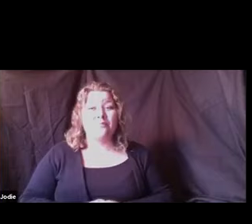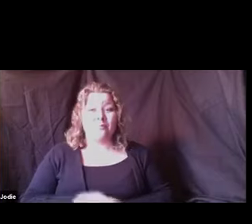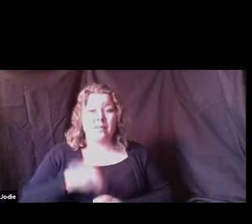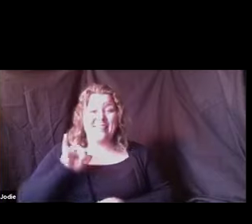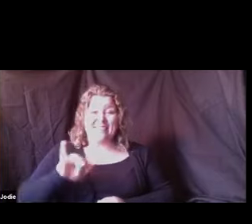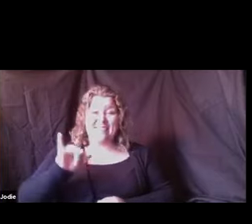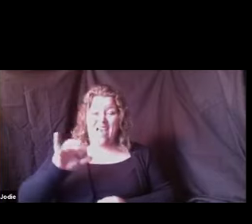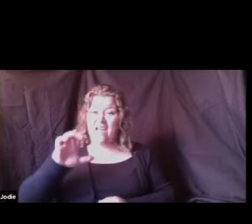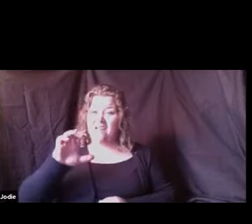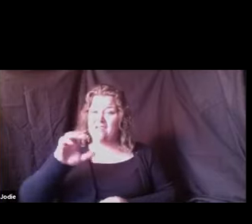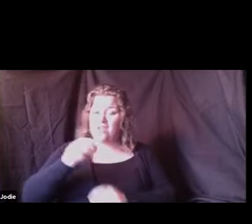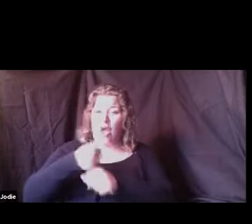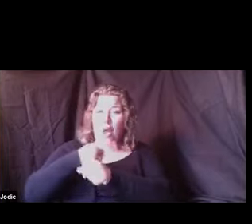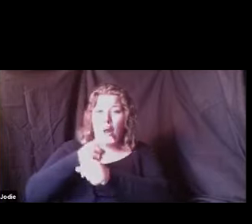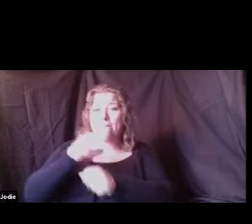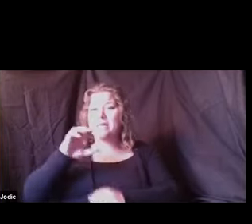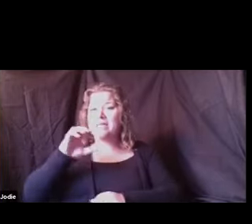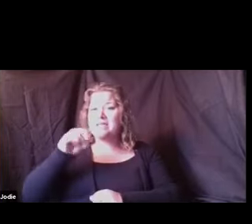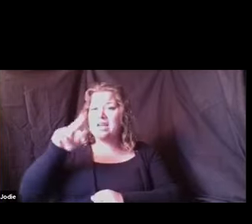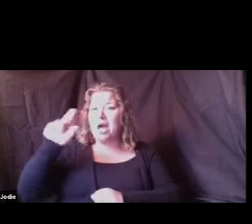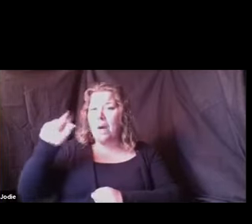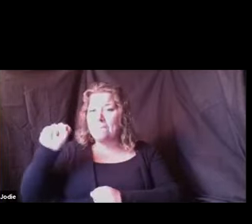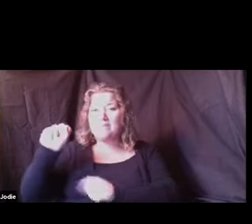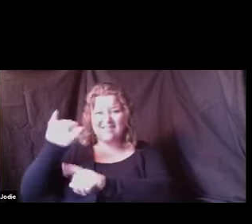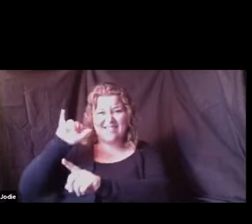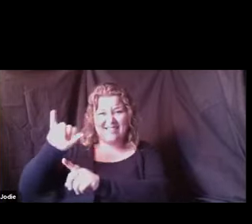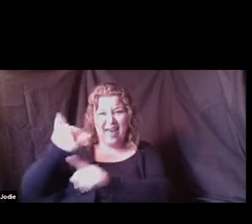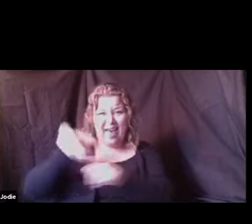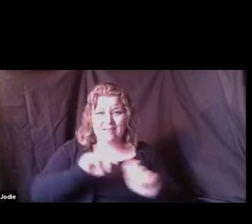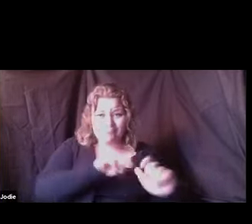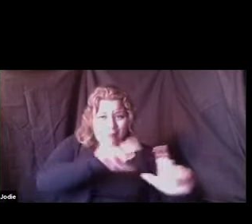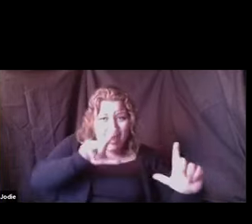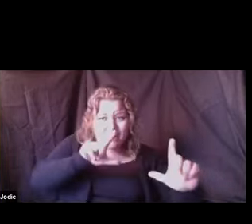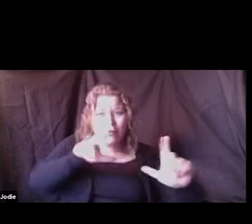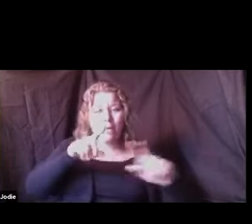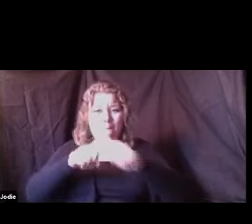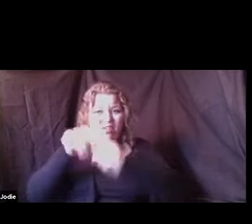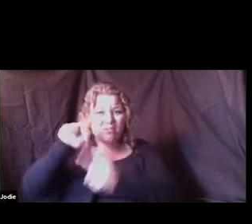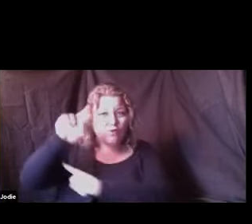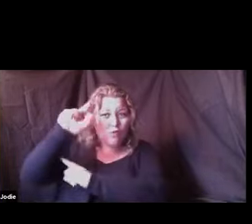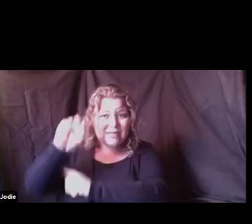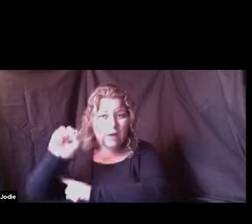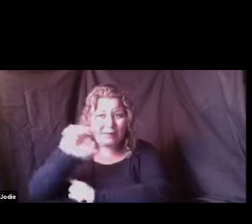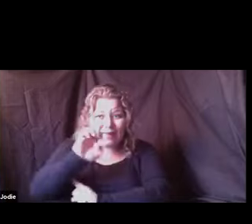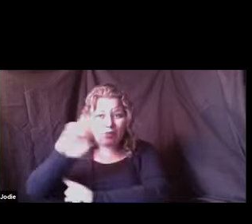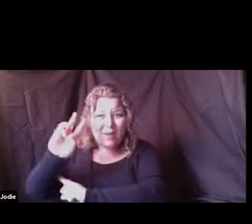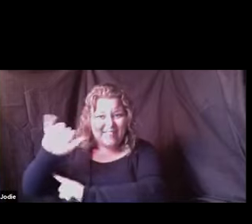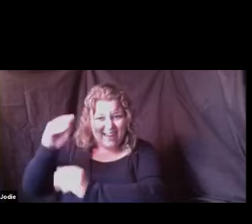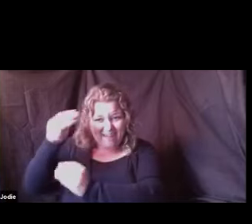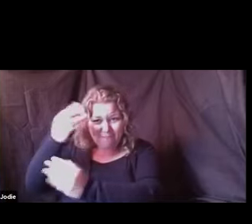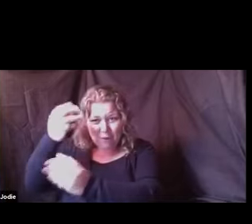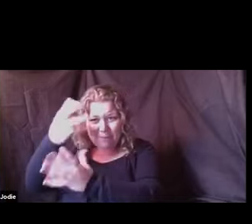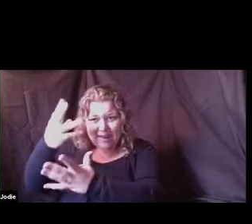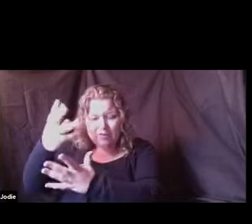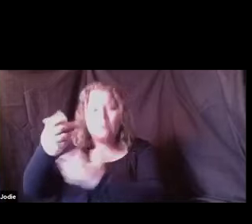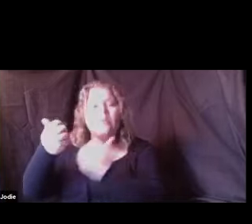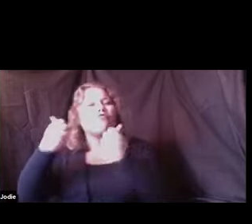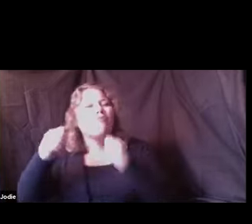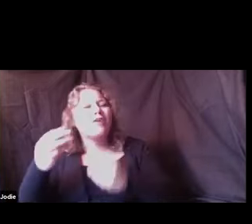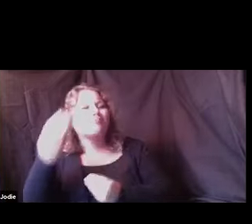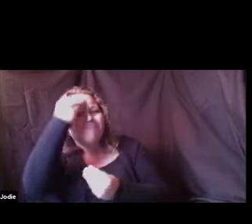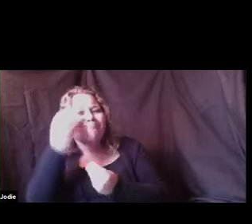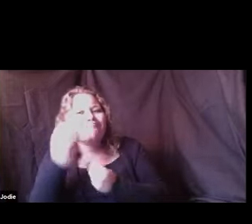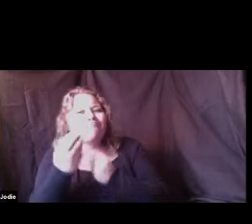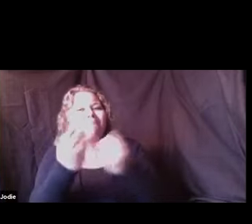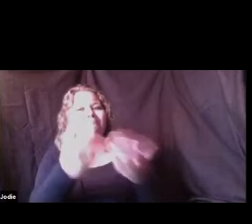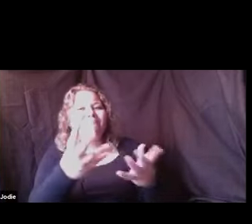compass and this dashboard is really for you to have the information that may be helpful for making